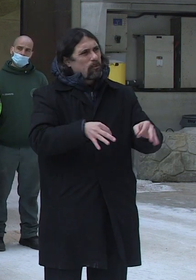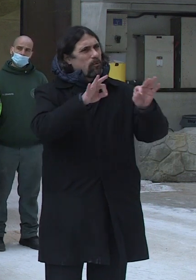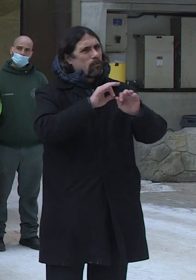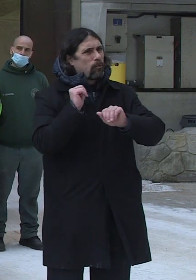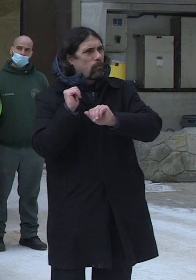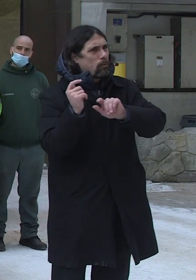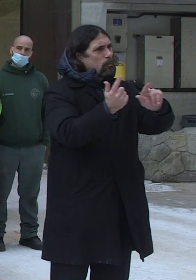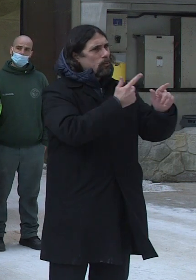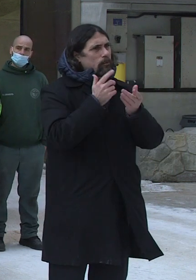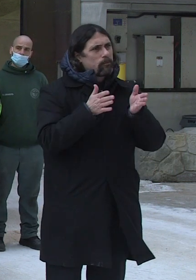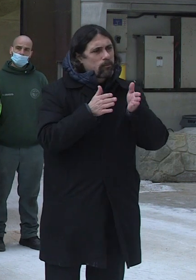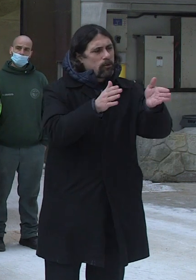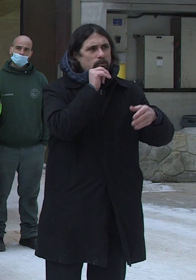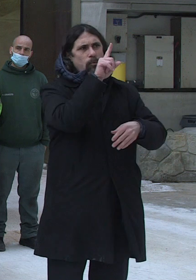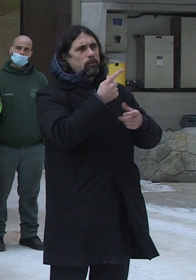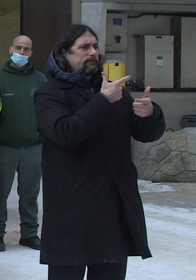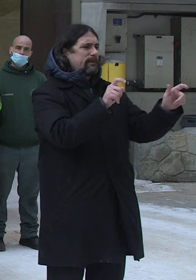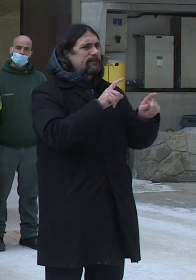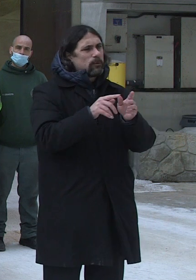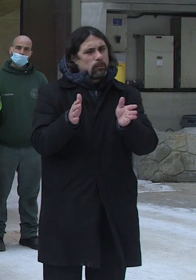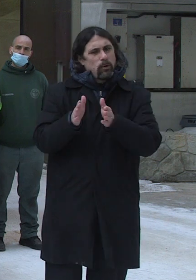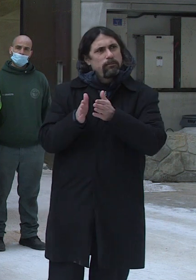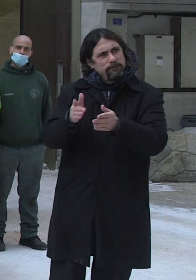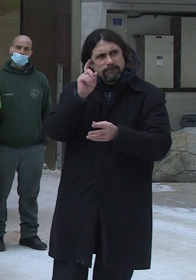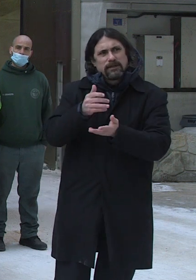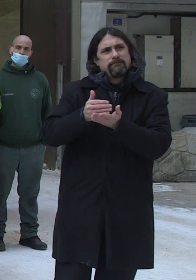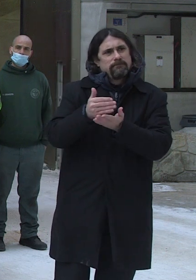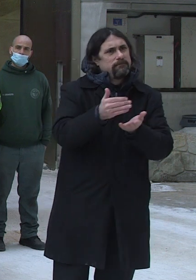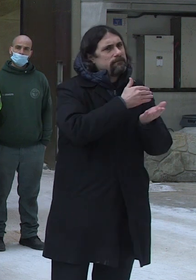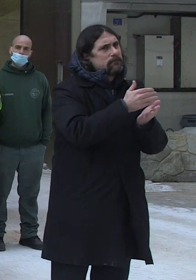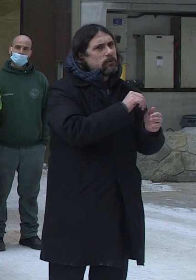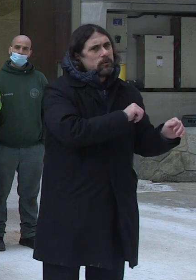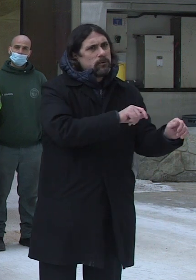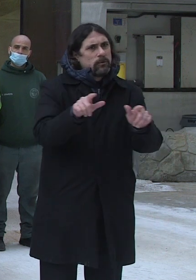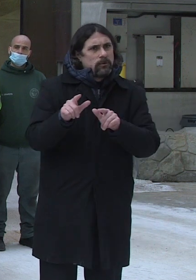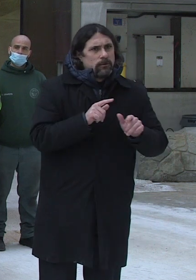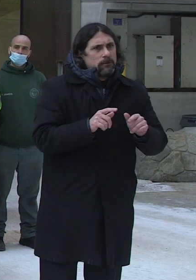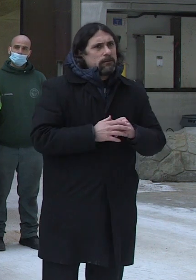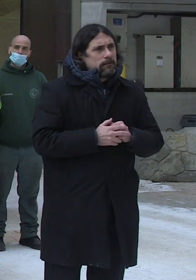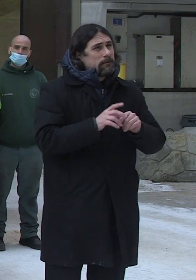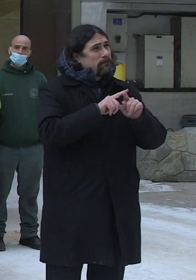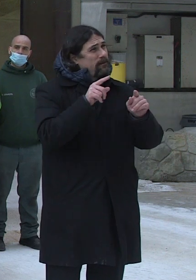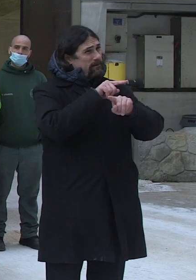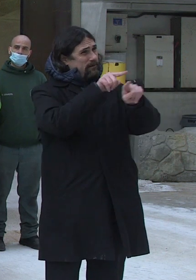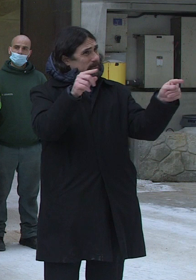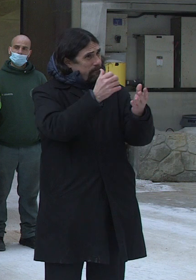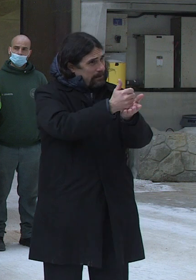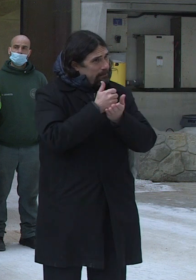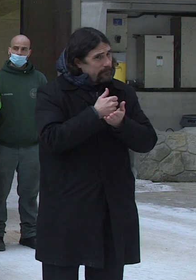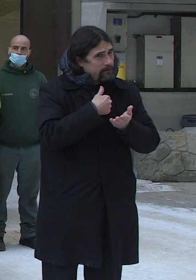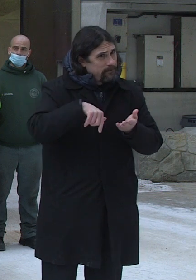as you start to stow away for the storm, think about where you are parked in relation to the corner. If we had a little bit more turning radius, we could get